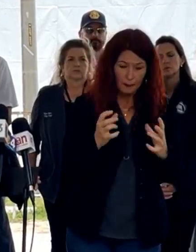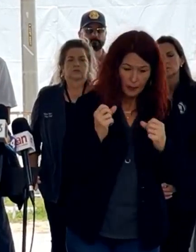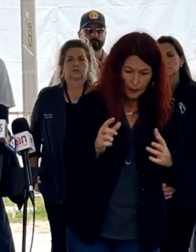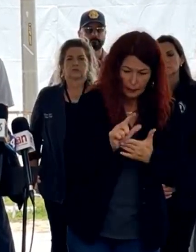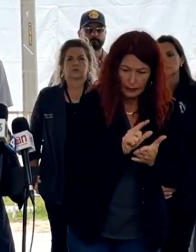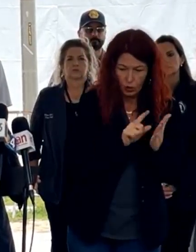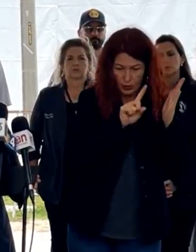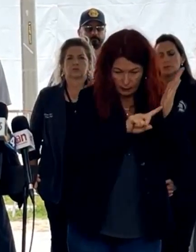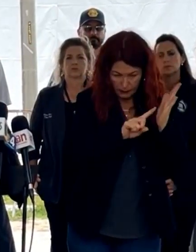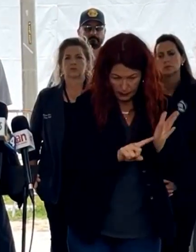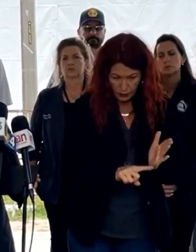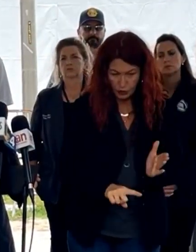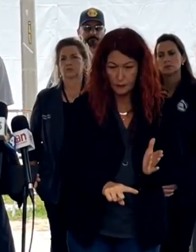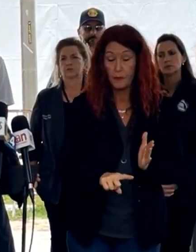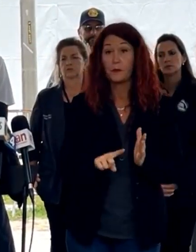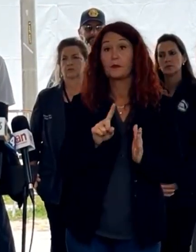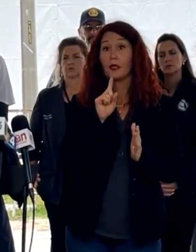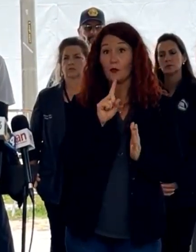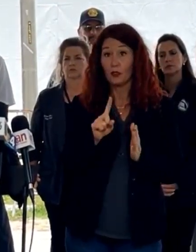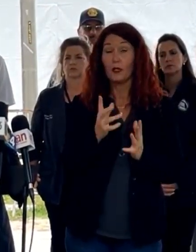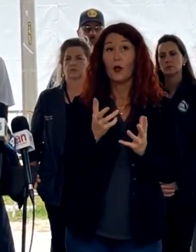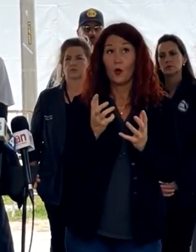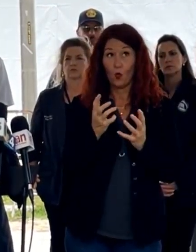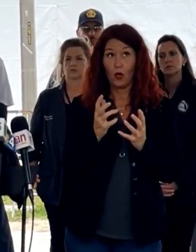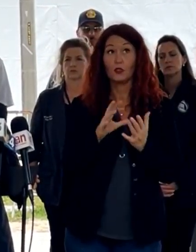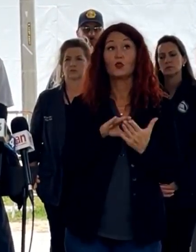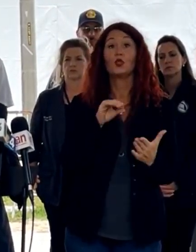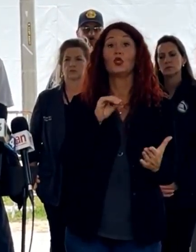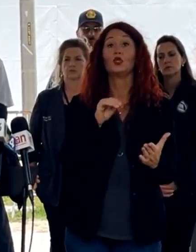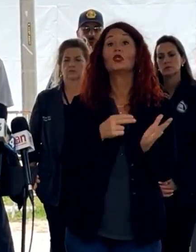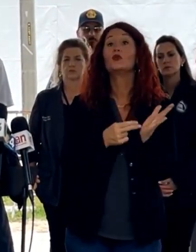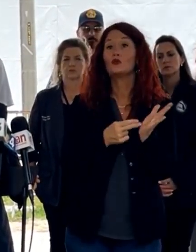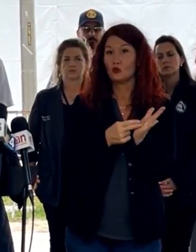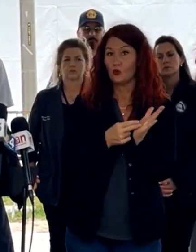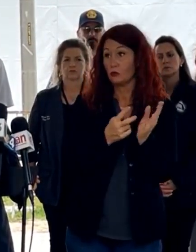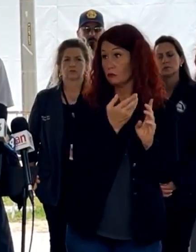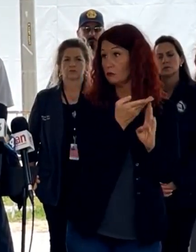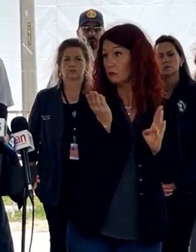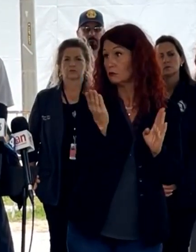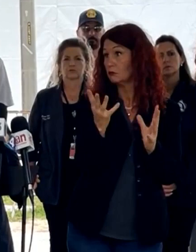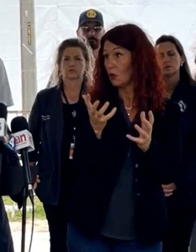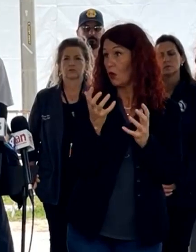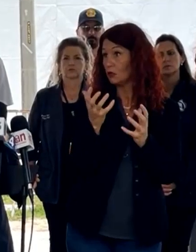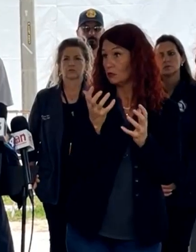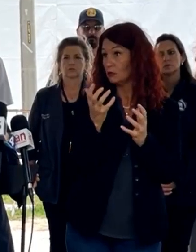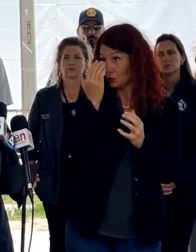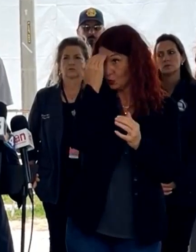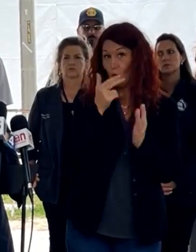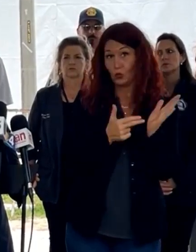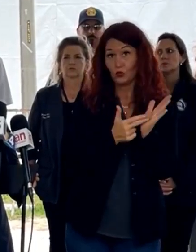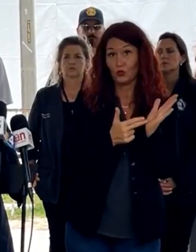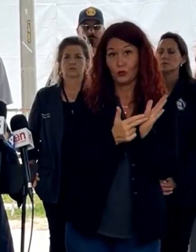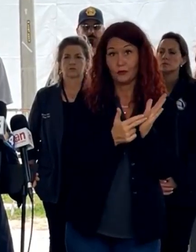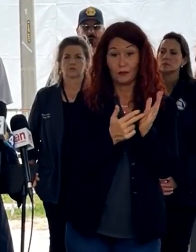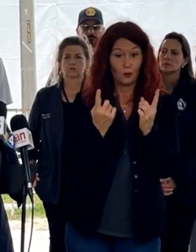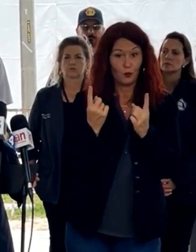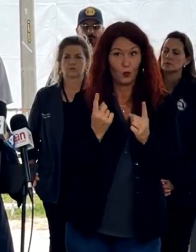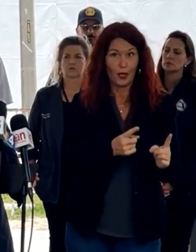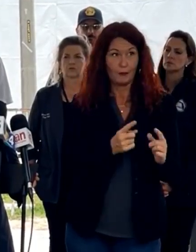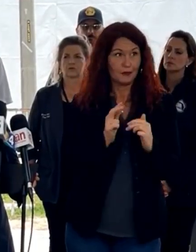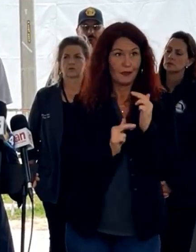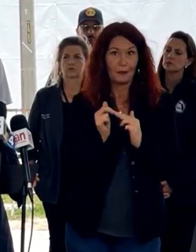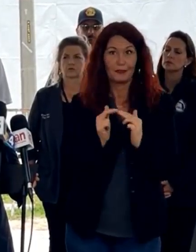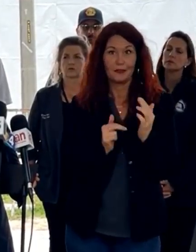I look forward to learning the truth, as do we all. But I think it will be a while till everything